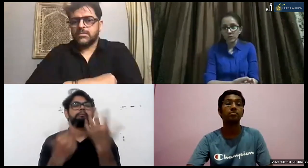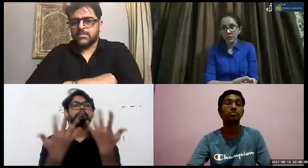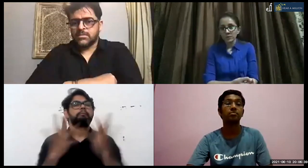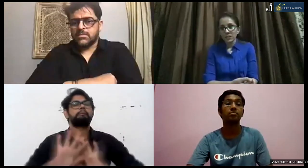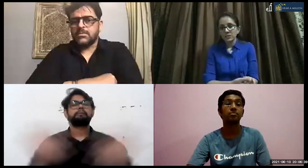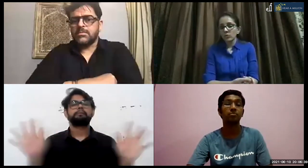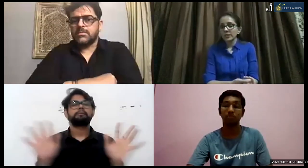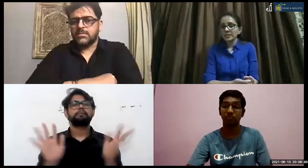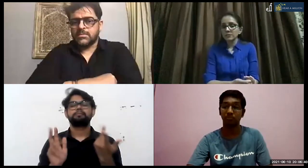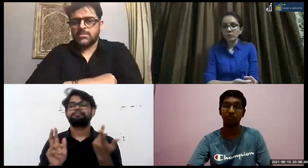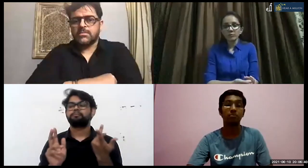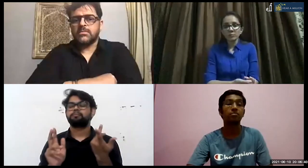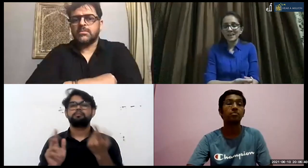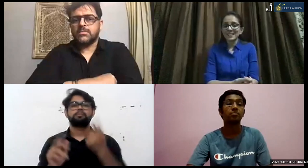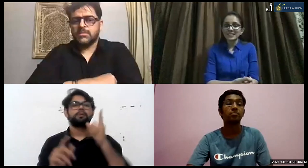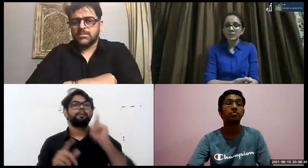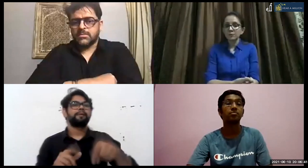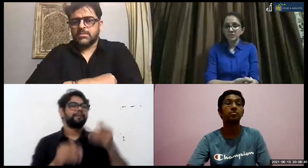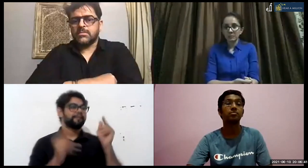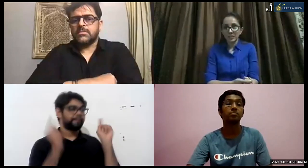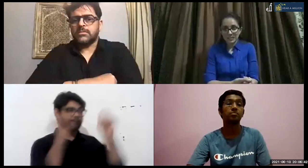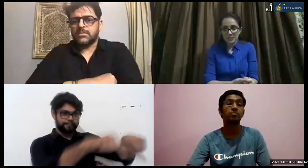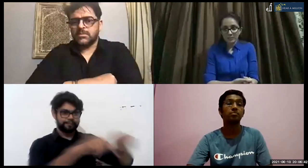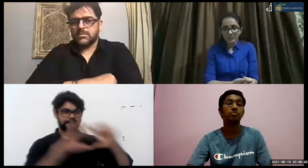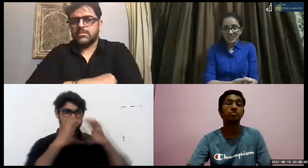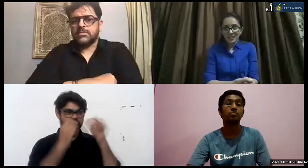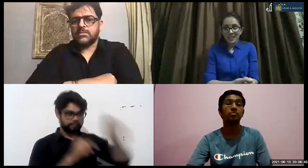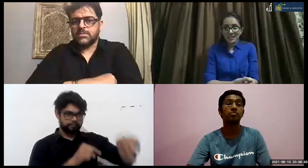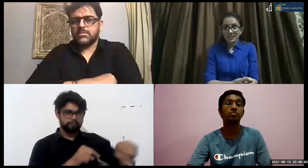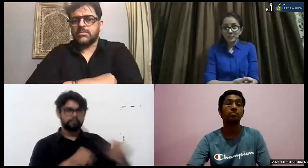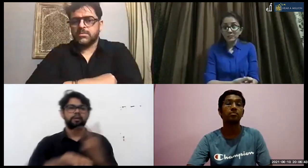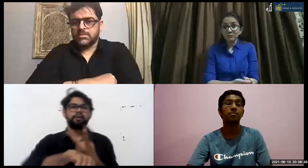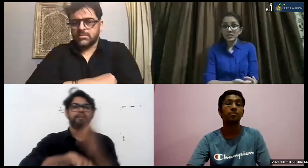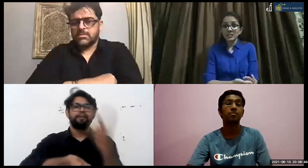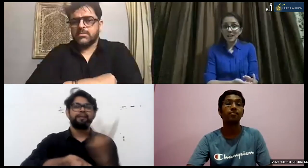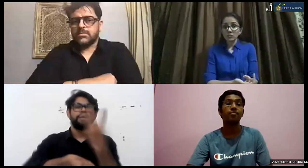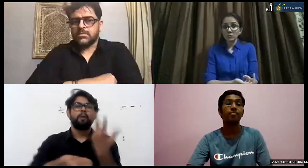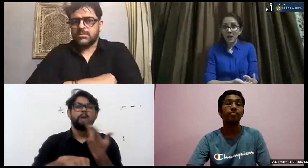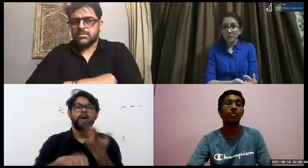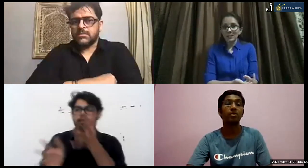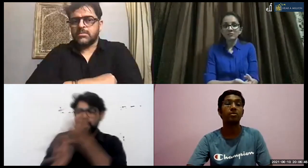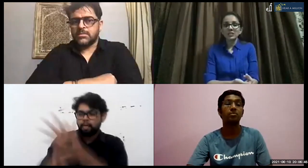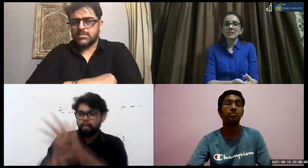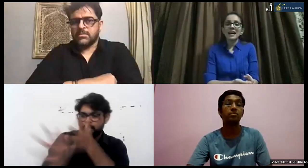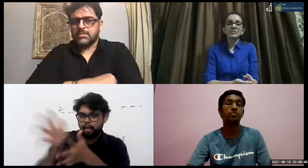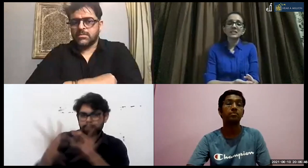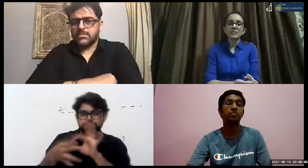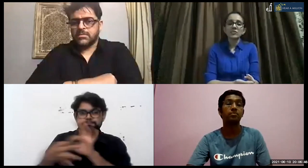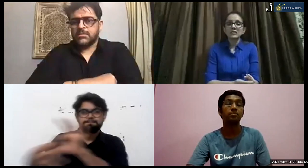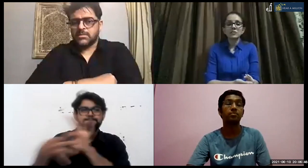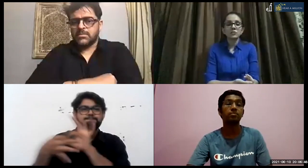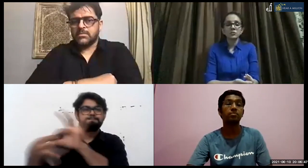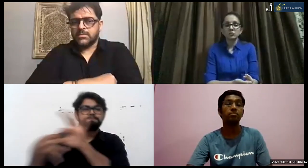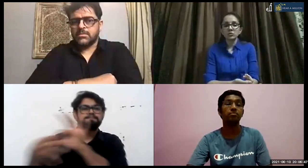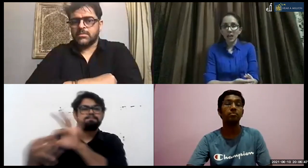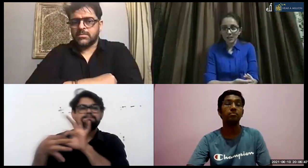own phone. They only get the phone for barely 10 to 15 minutes. And if there's a classroom happening, we can have their attention